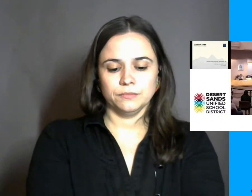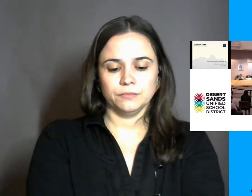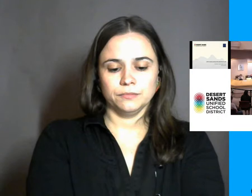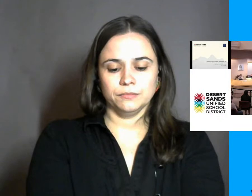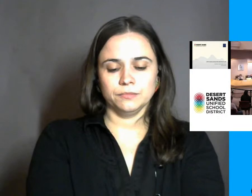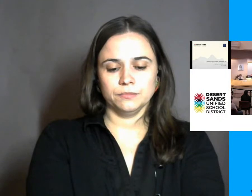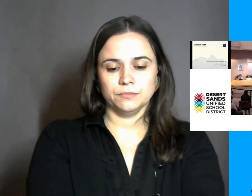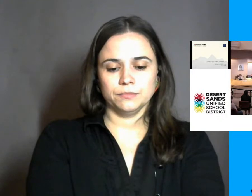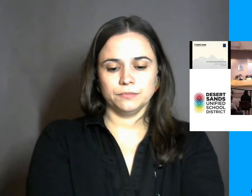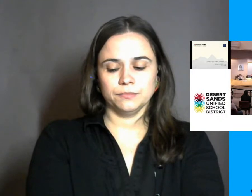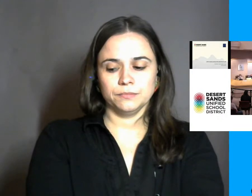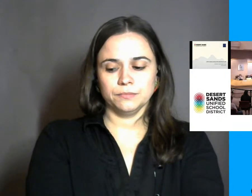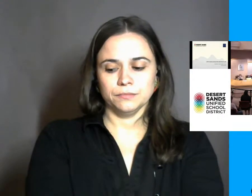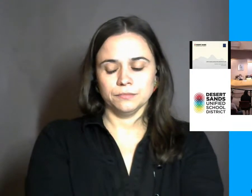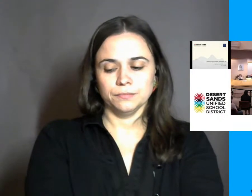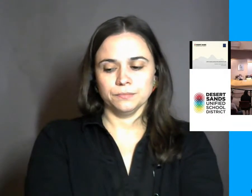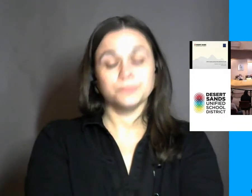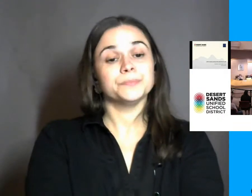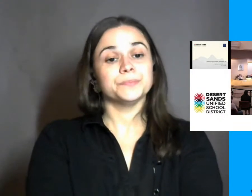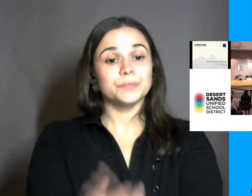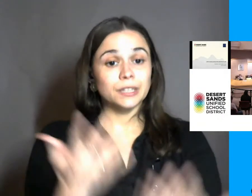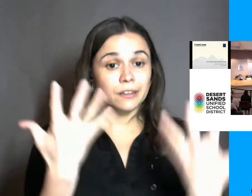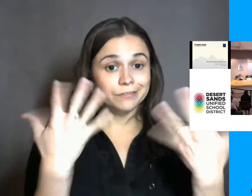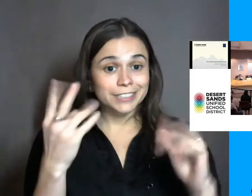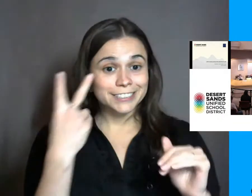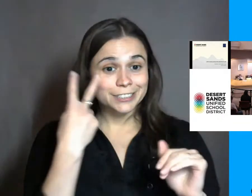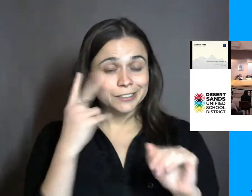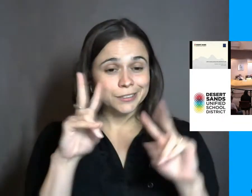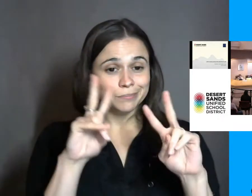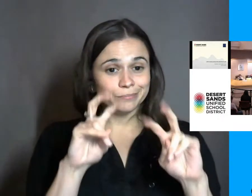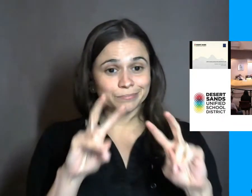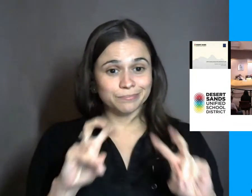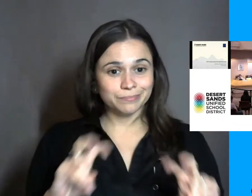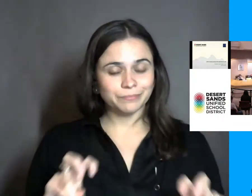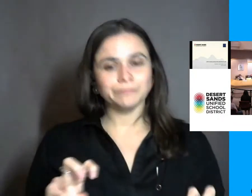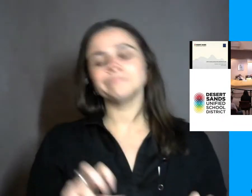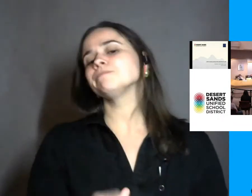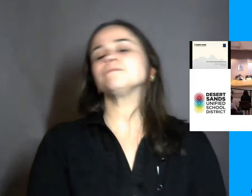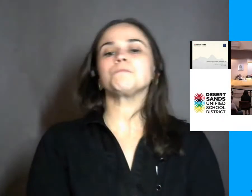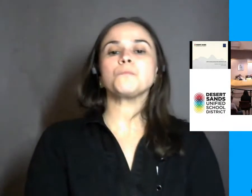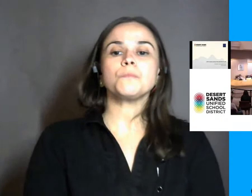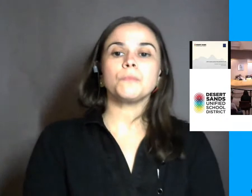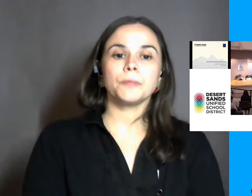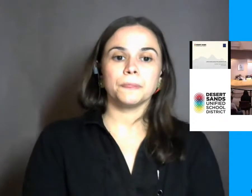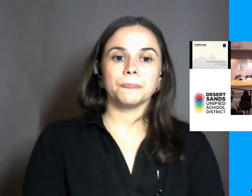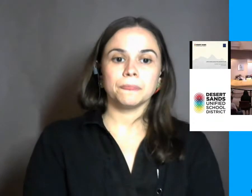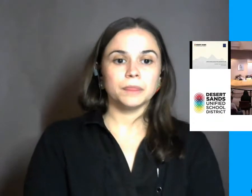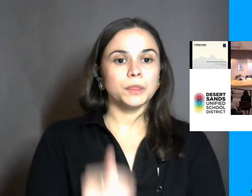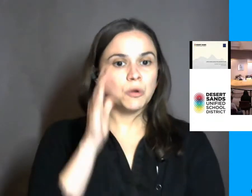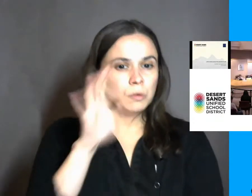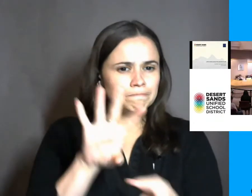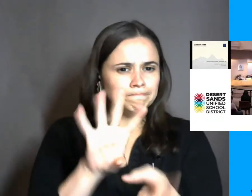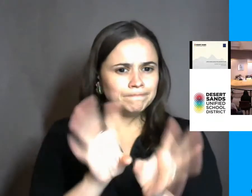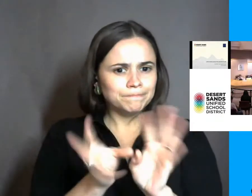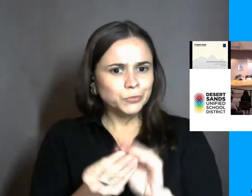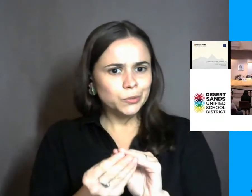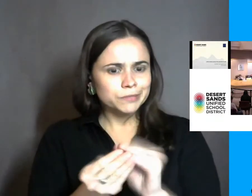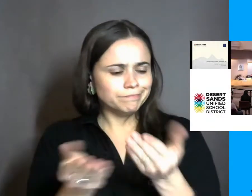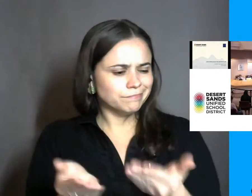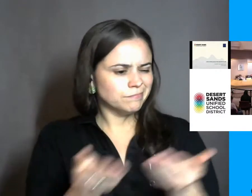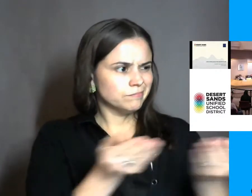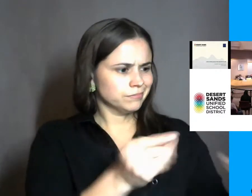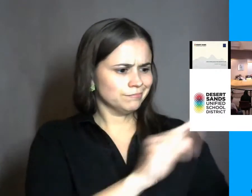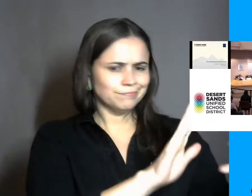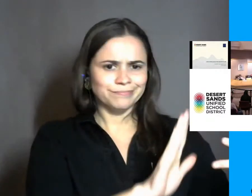the district, the board authorized in August the contract with Runau Clark Architects to go ahead and implement and update the